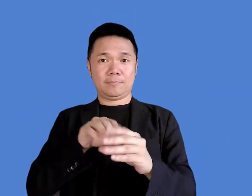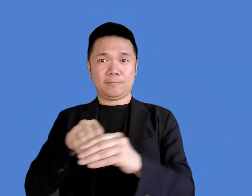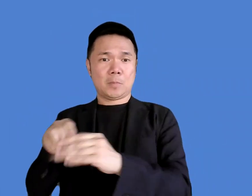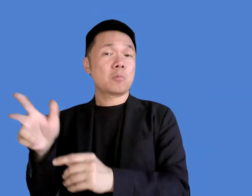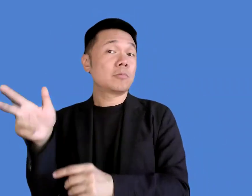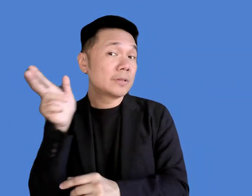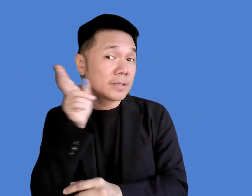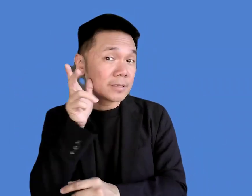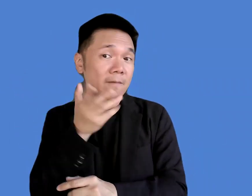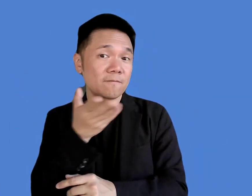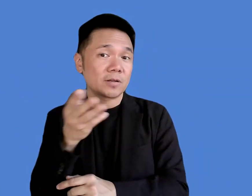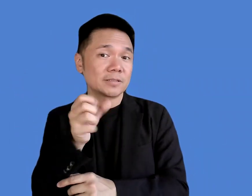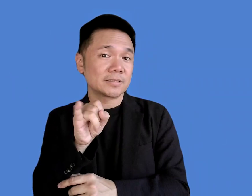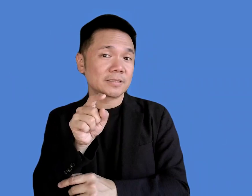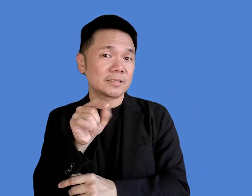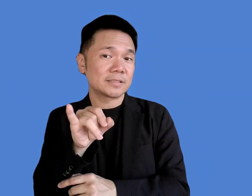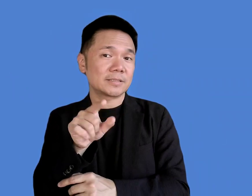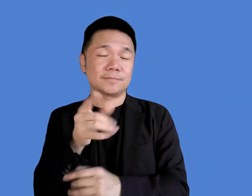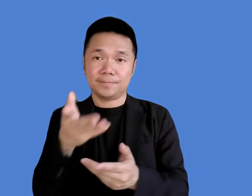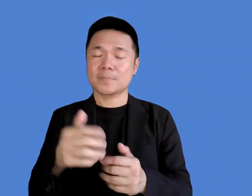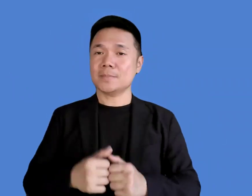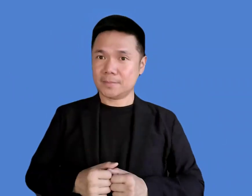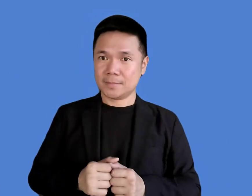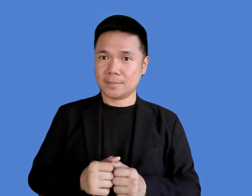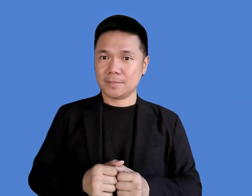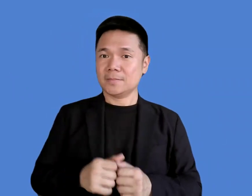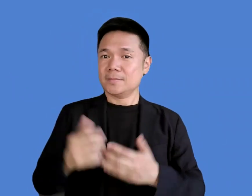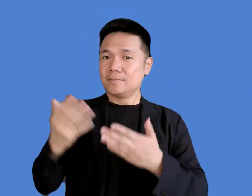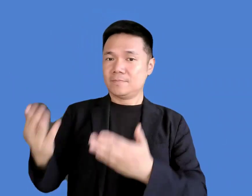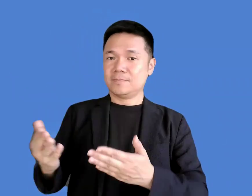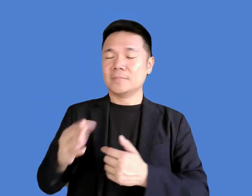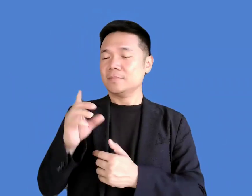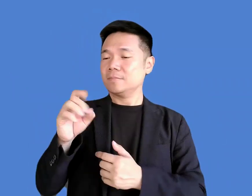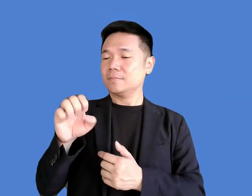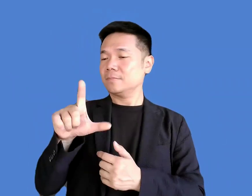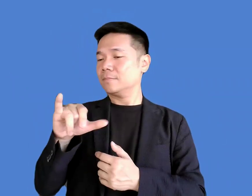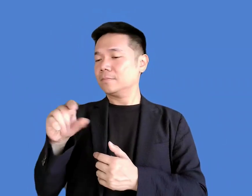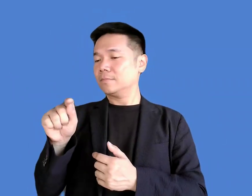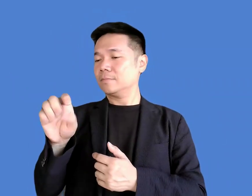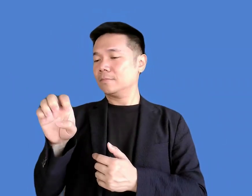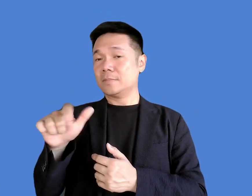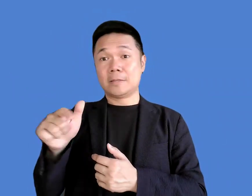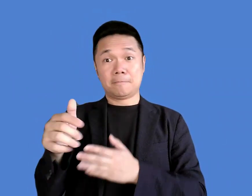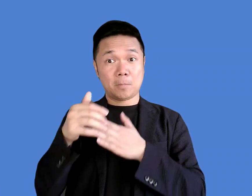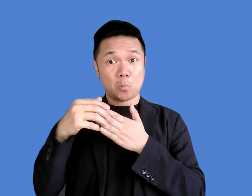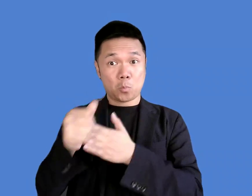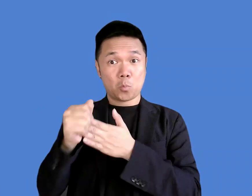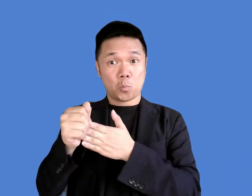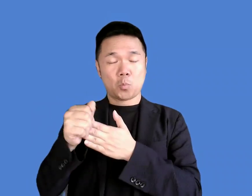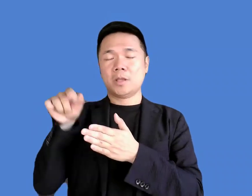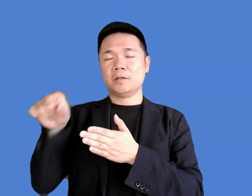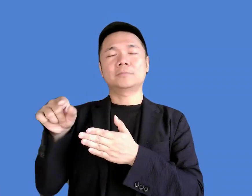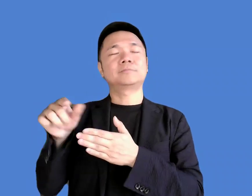hear from you, Siti Maharan Ahmed, who is our Deloitte Southeast Asia leading corporate in driving change